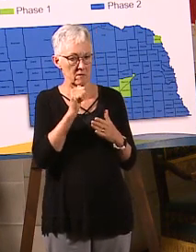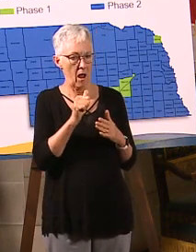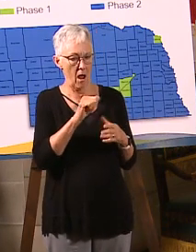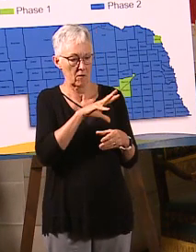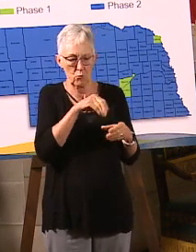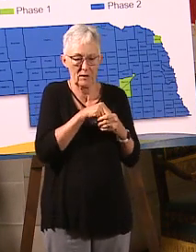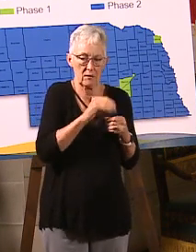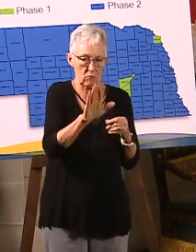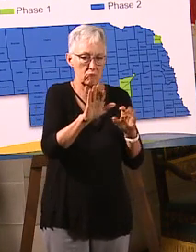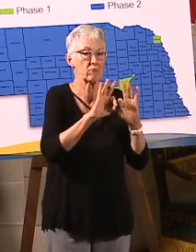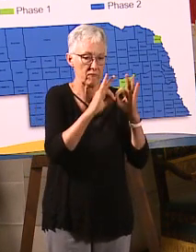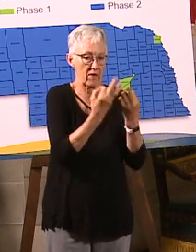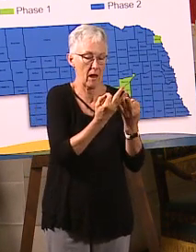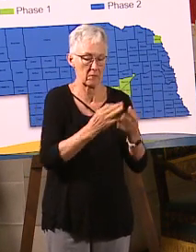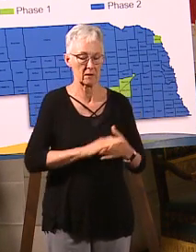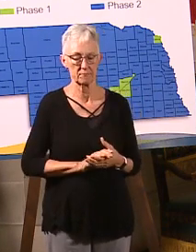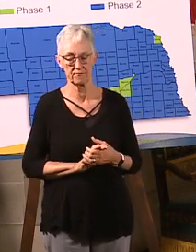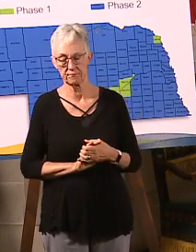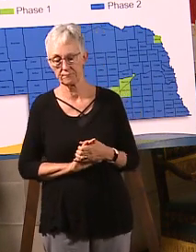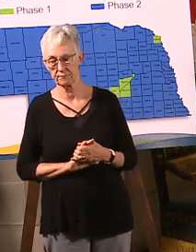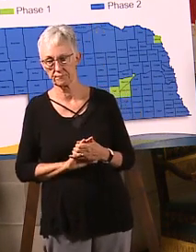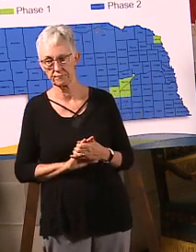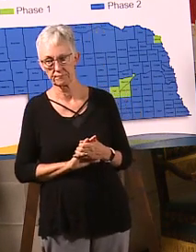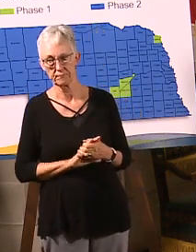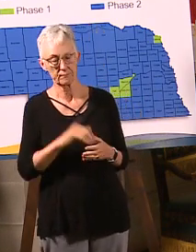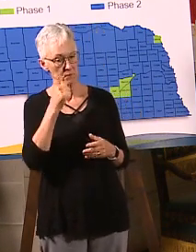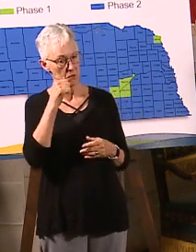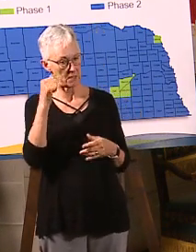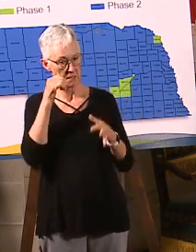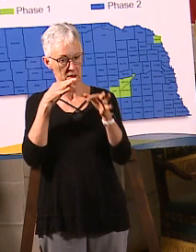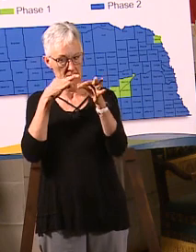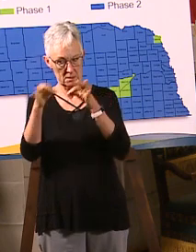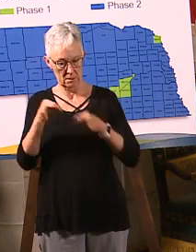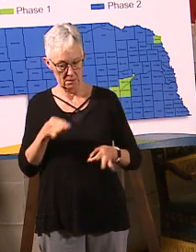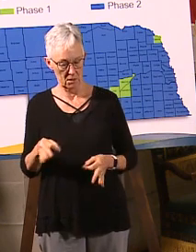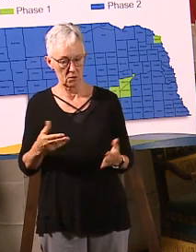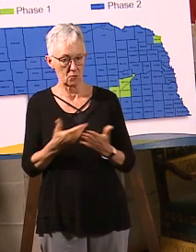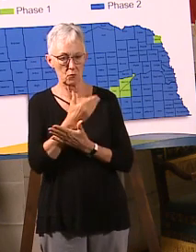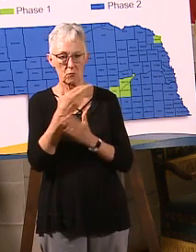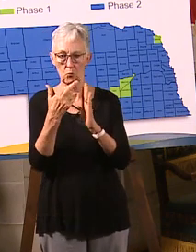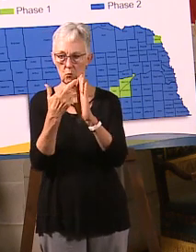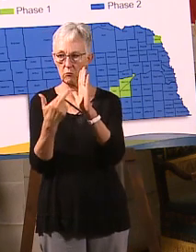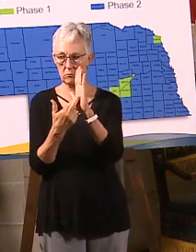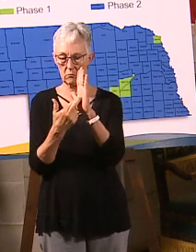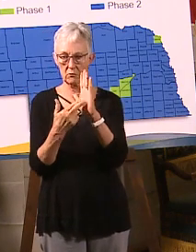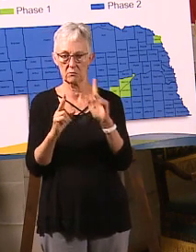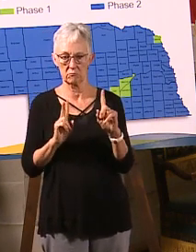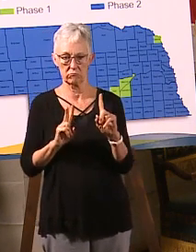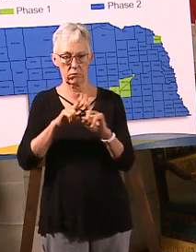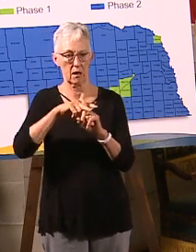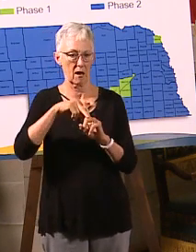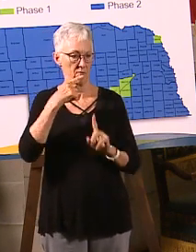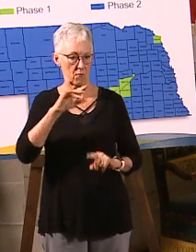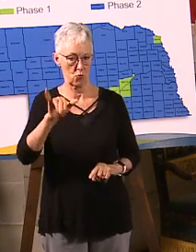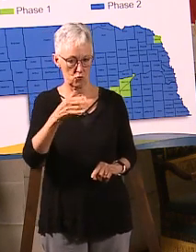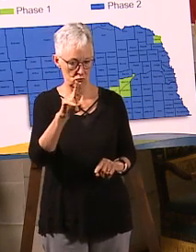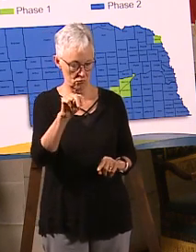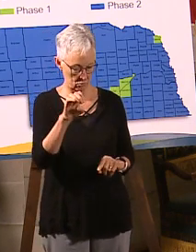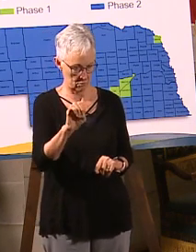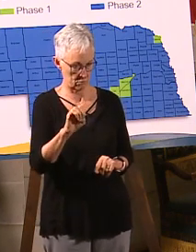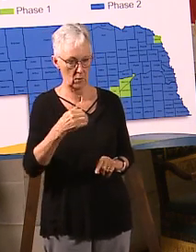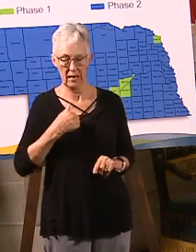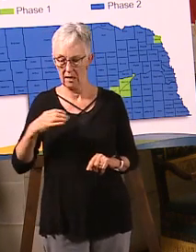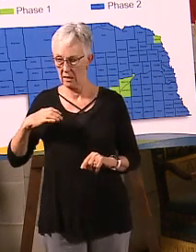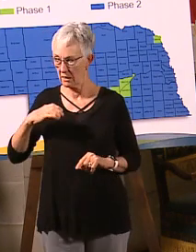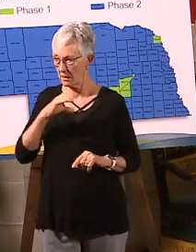Now, yesterday we talked about some of the restrictions we're going to be loosening up in June, and we have our Commissioner of Education, Matt Bloomstead, here